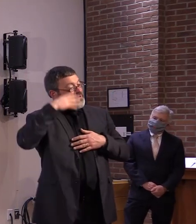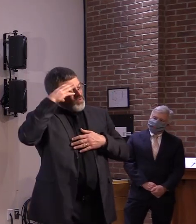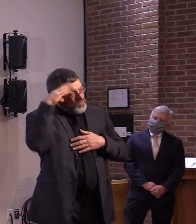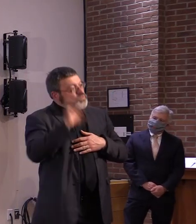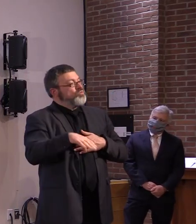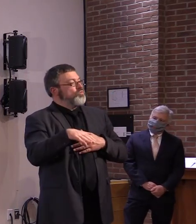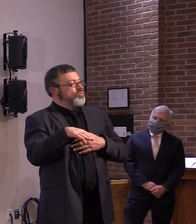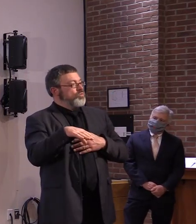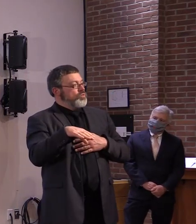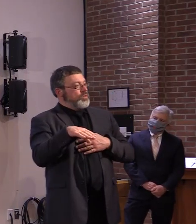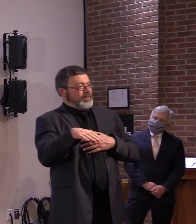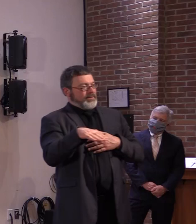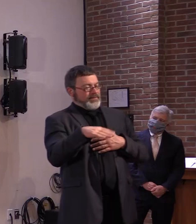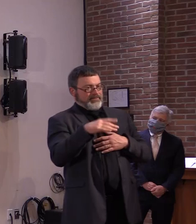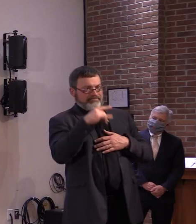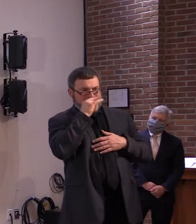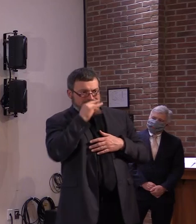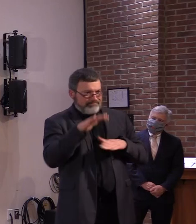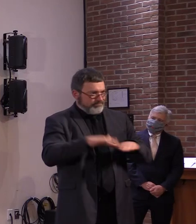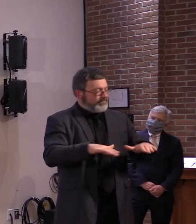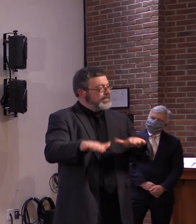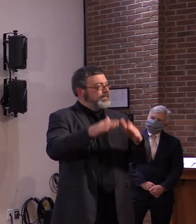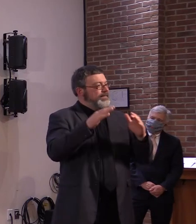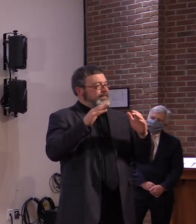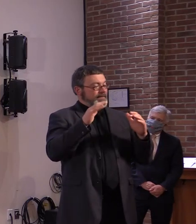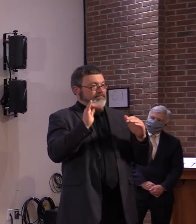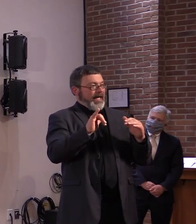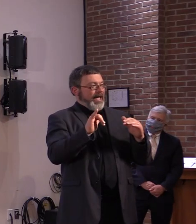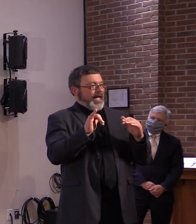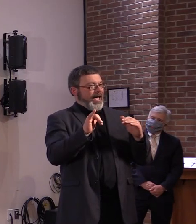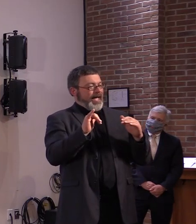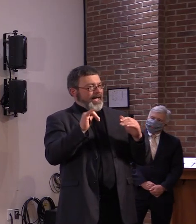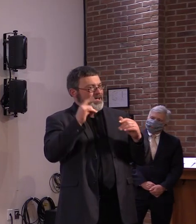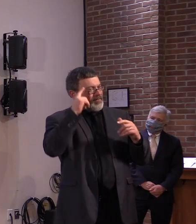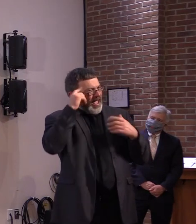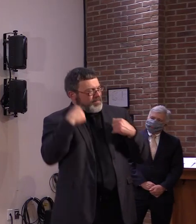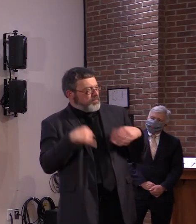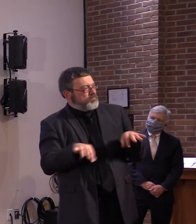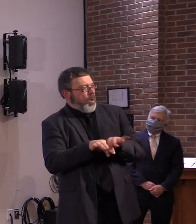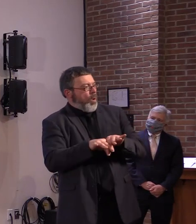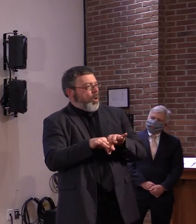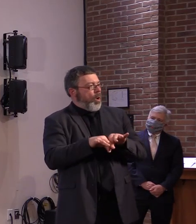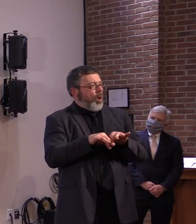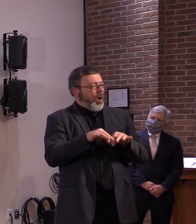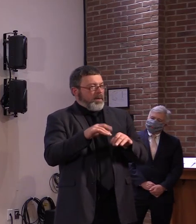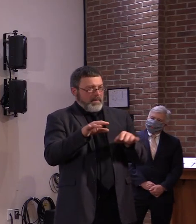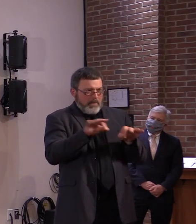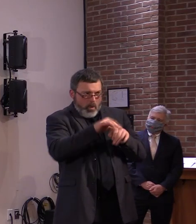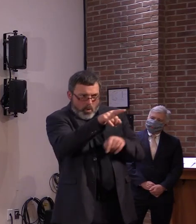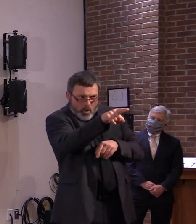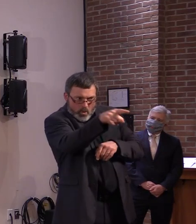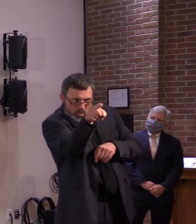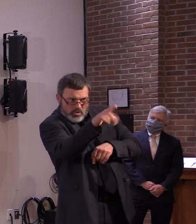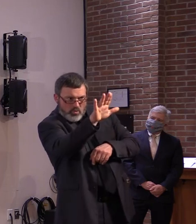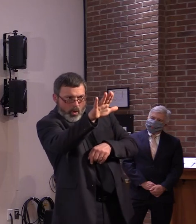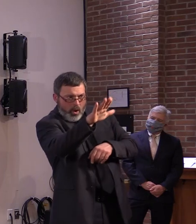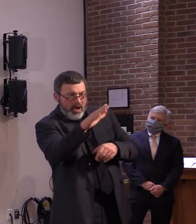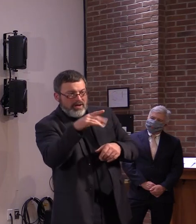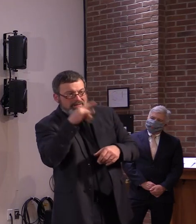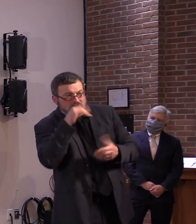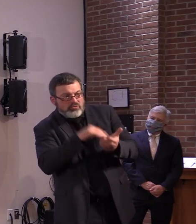pediatric care is about mental health too, please talk to your pediatricians. And I hear